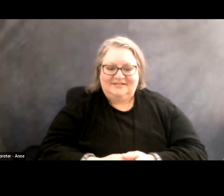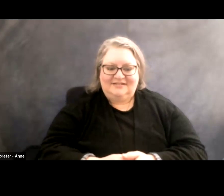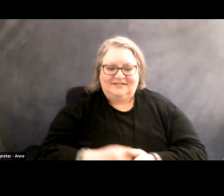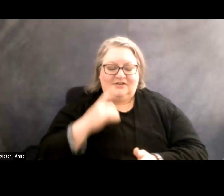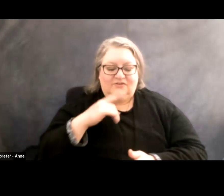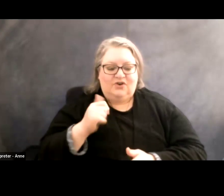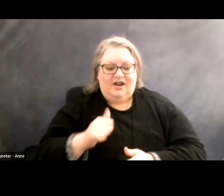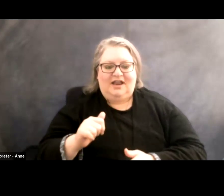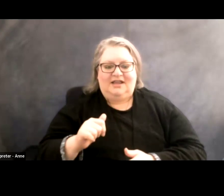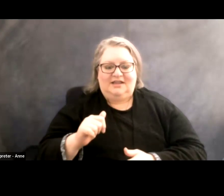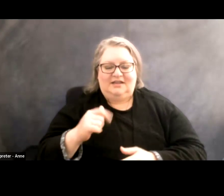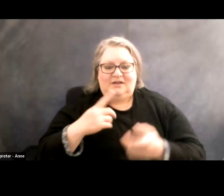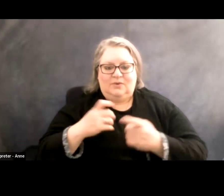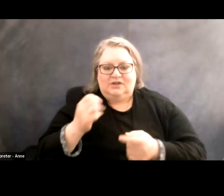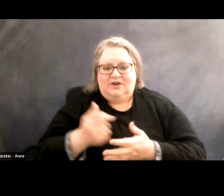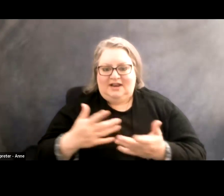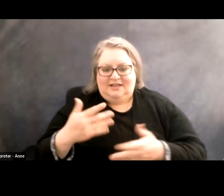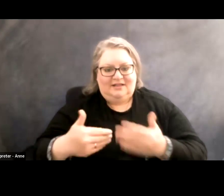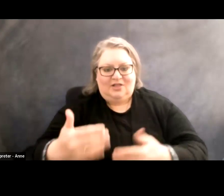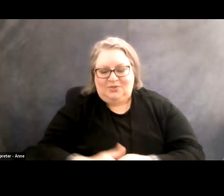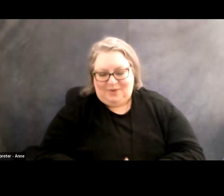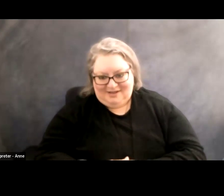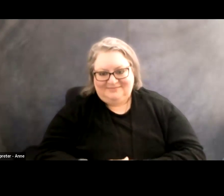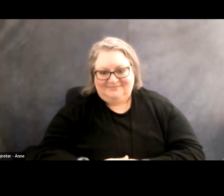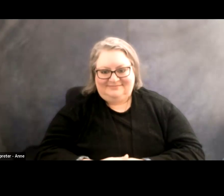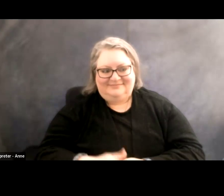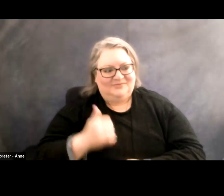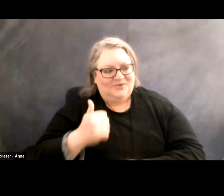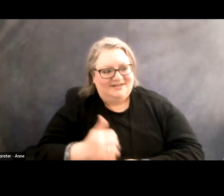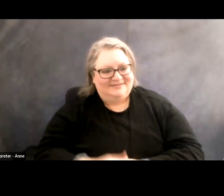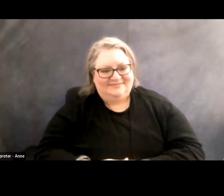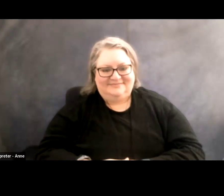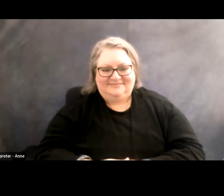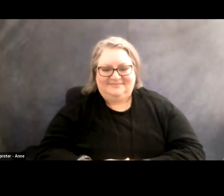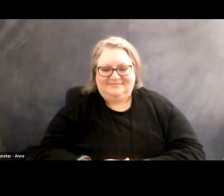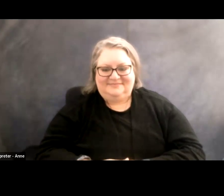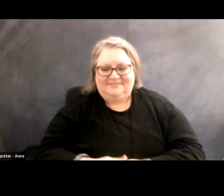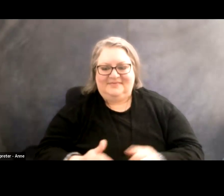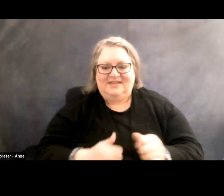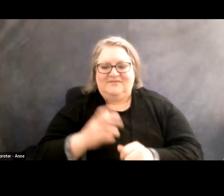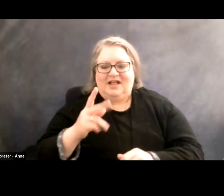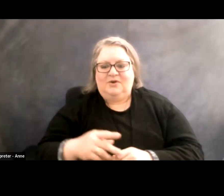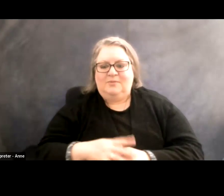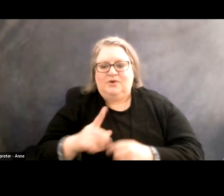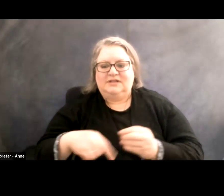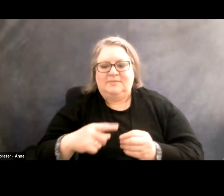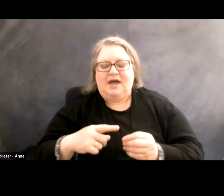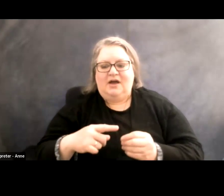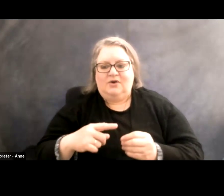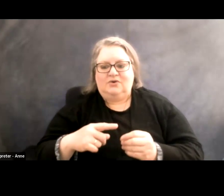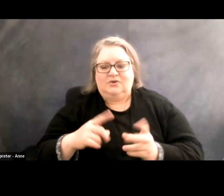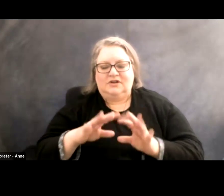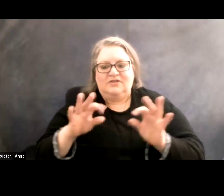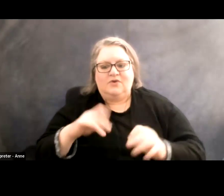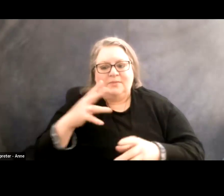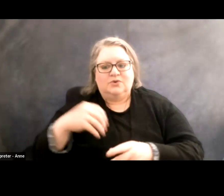for any questions or anything like that along the way. Great. A follow-up was about the format to